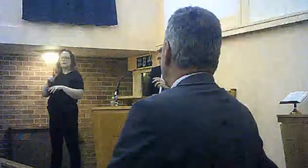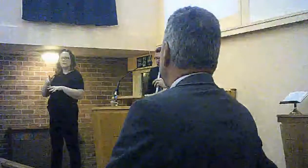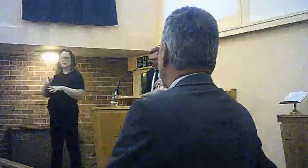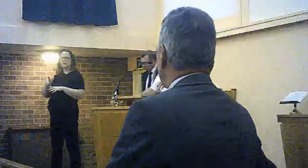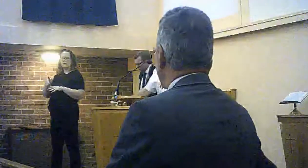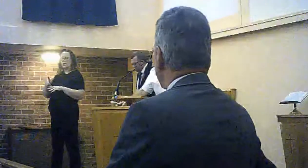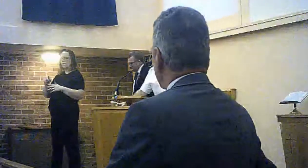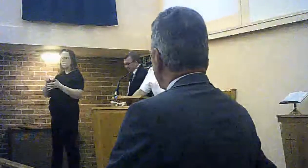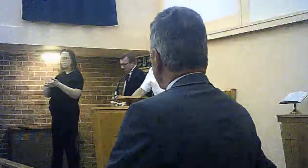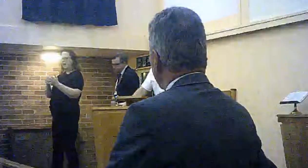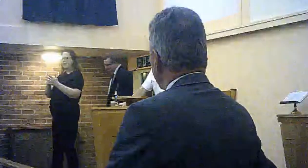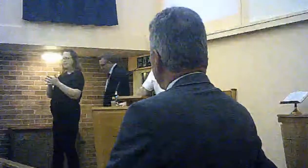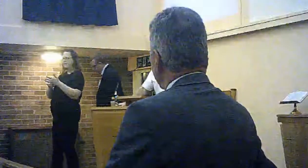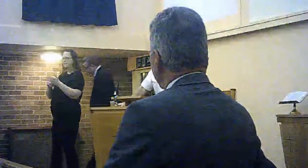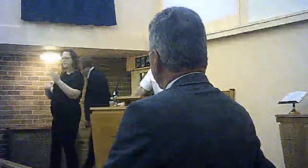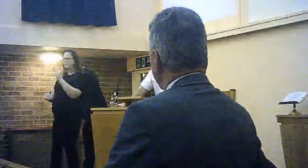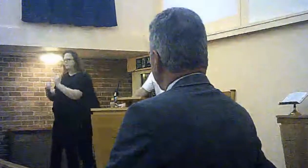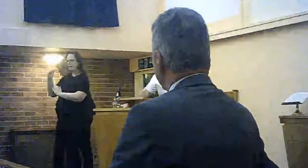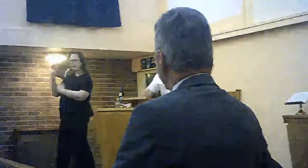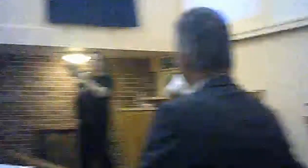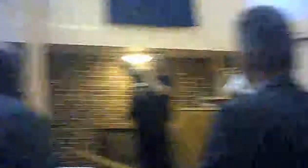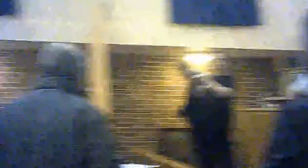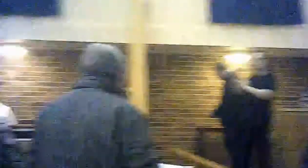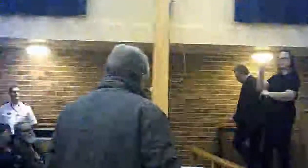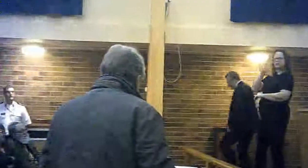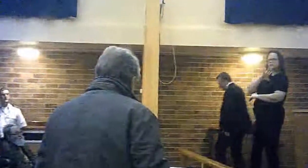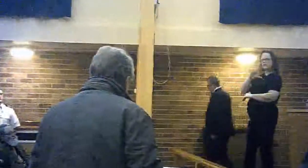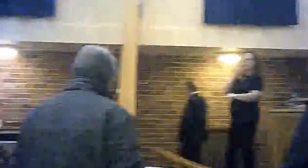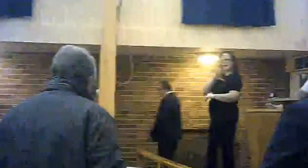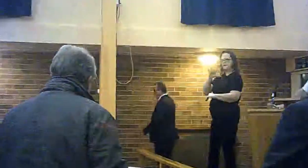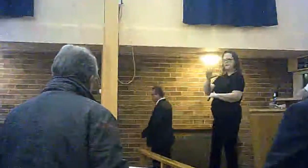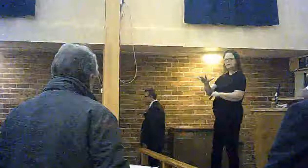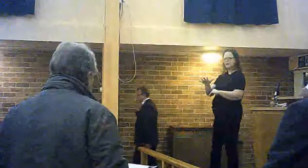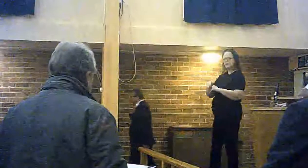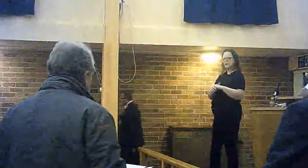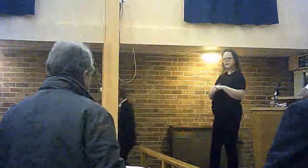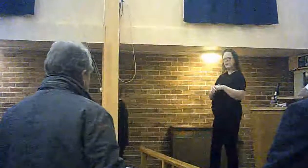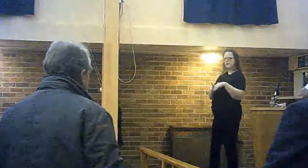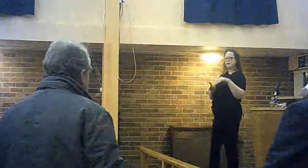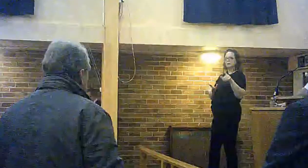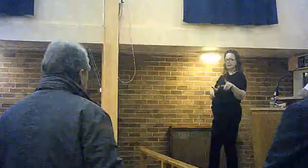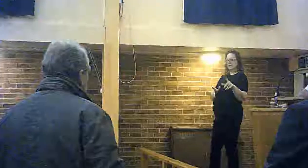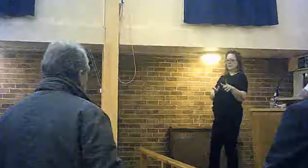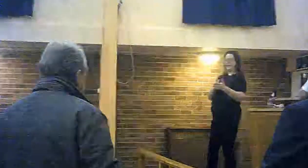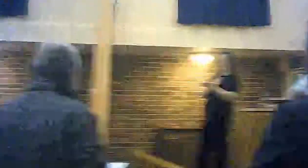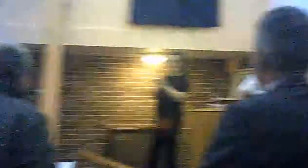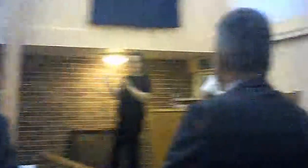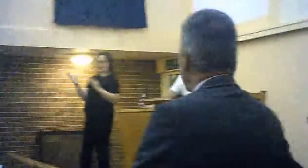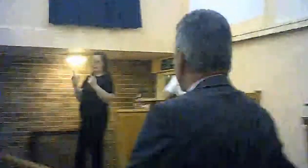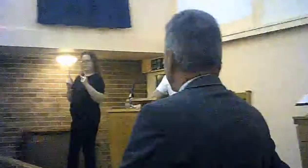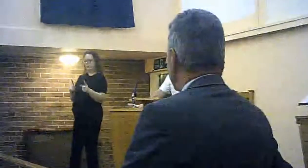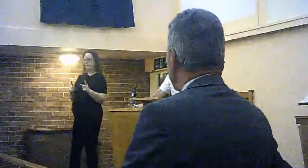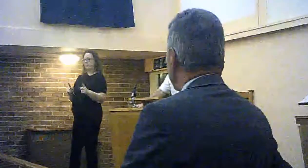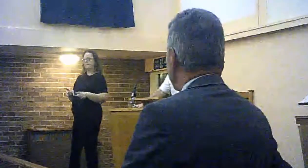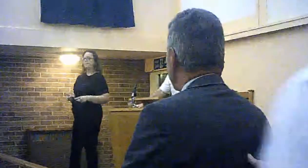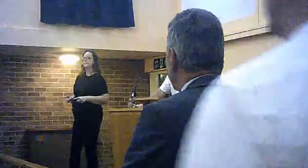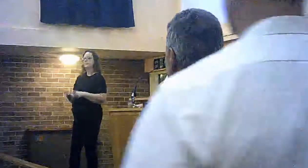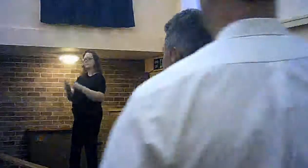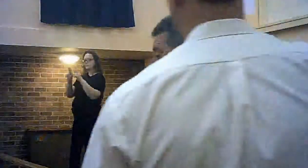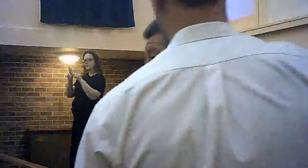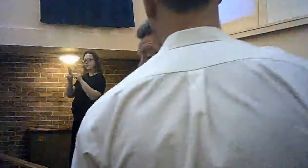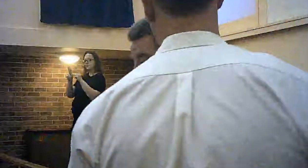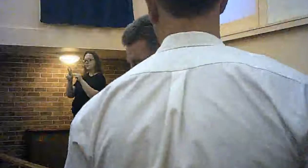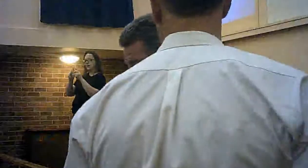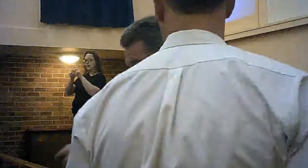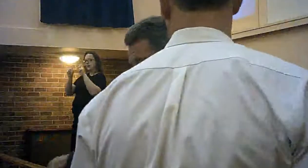that to build something that's already there. Right. Now, let me be very clear. The tower, the brick